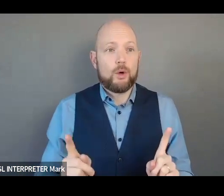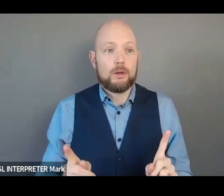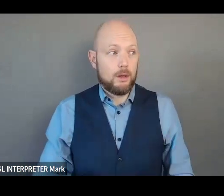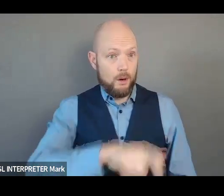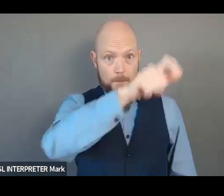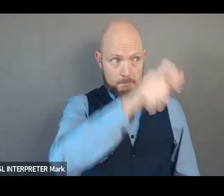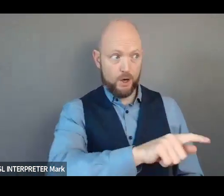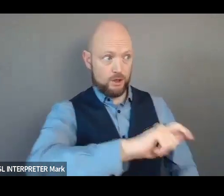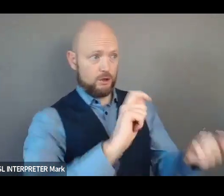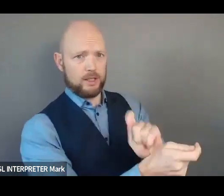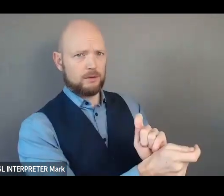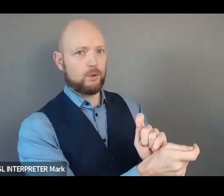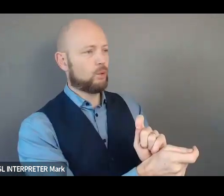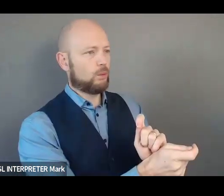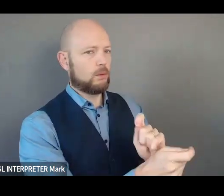that process.